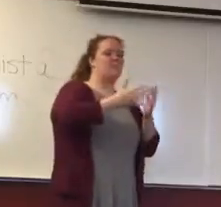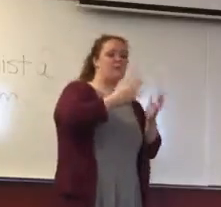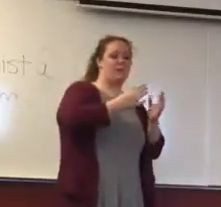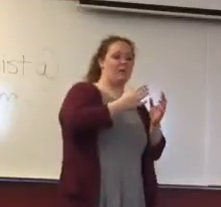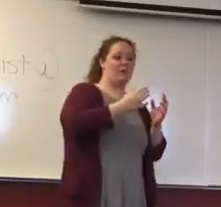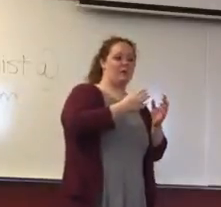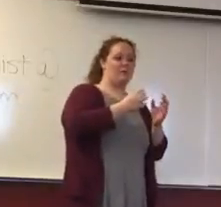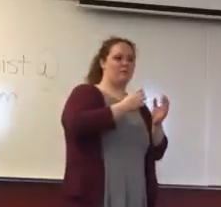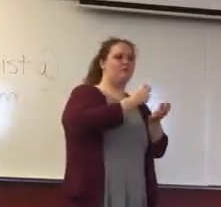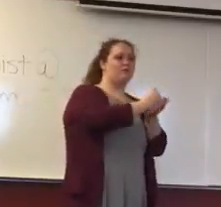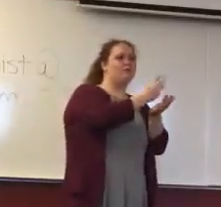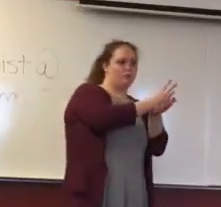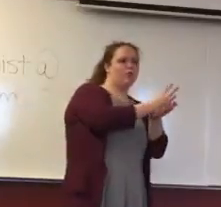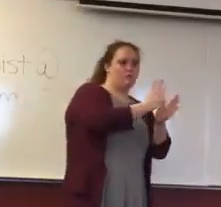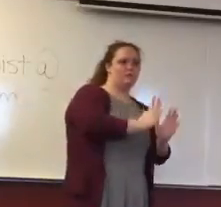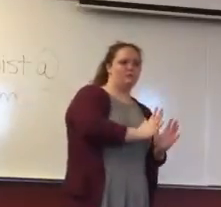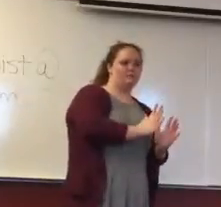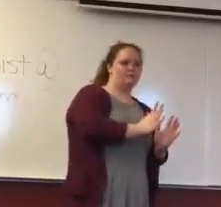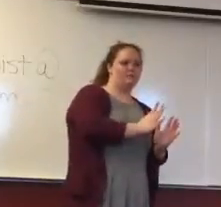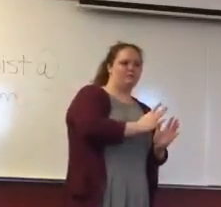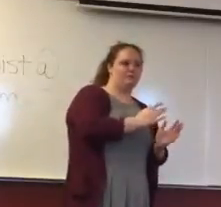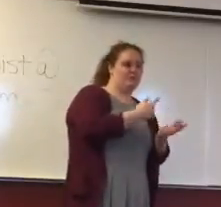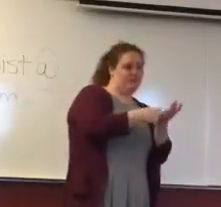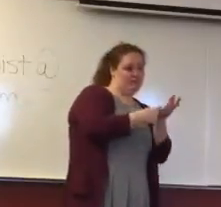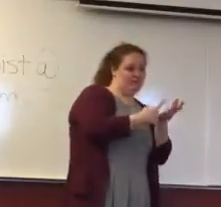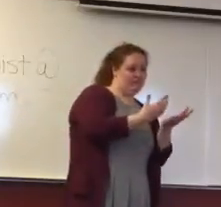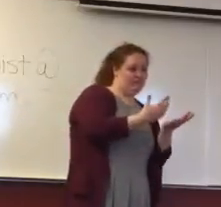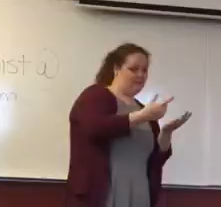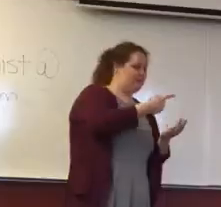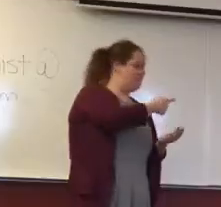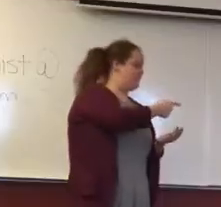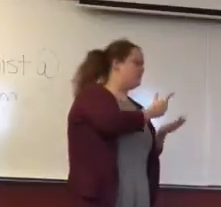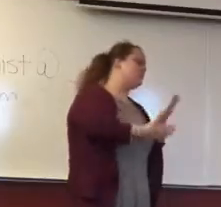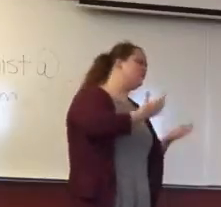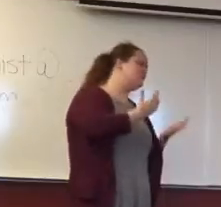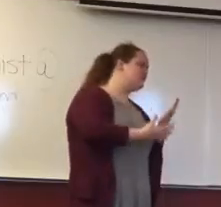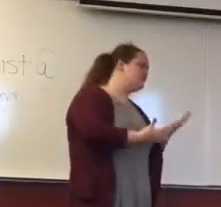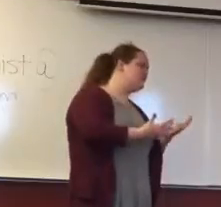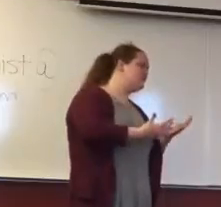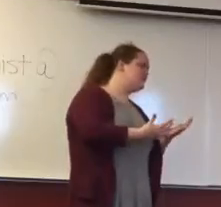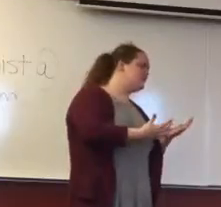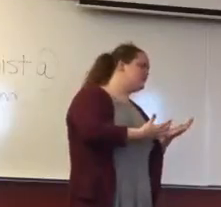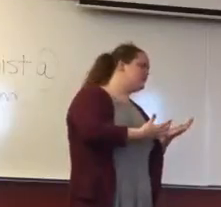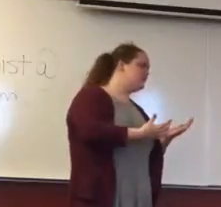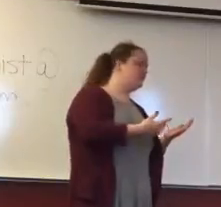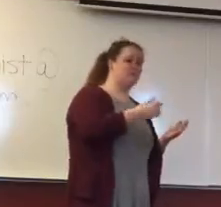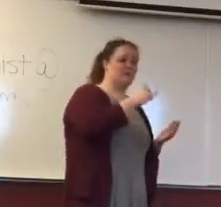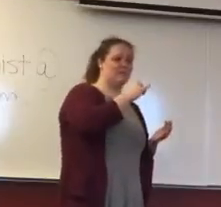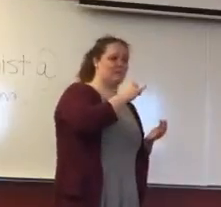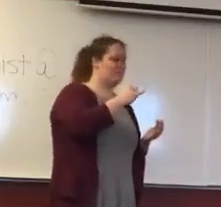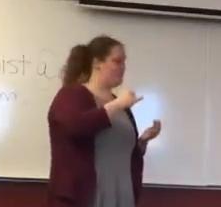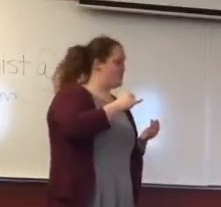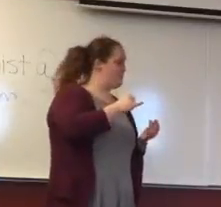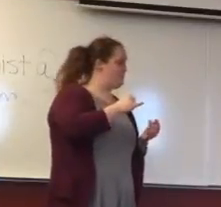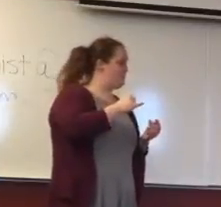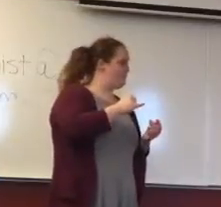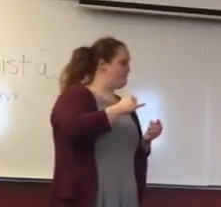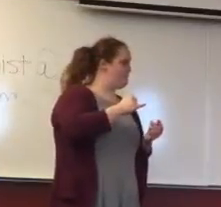because especially to determine that, to determine like, are you in your own world right now? Like, I've had Right. residents